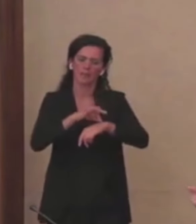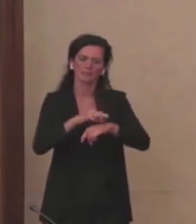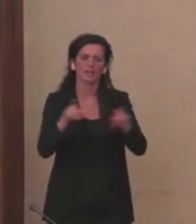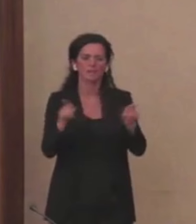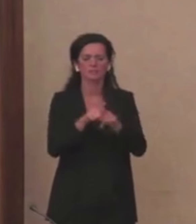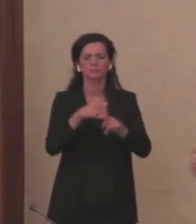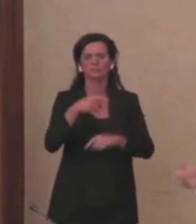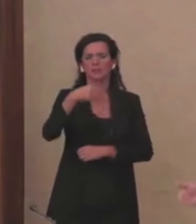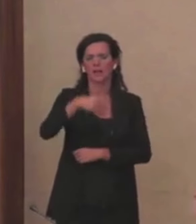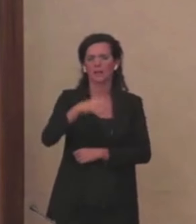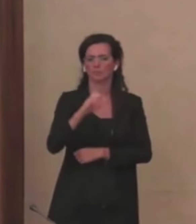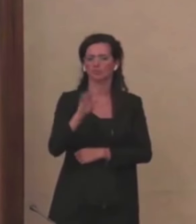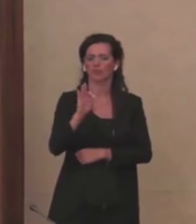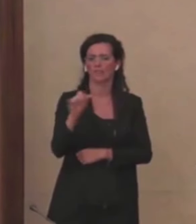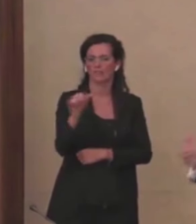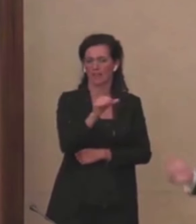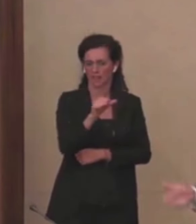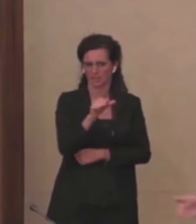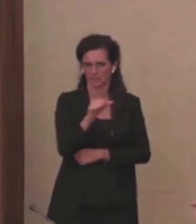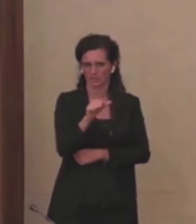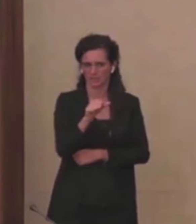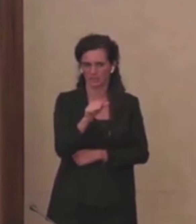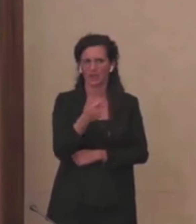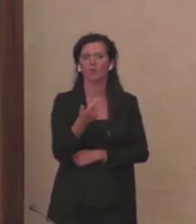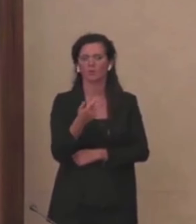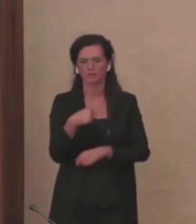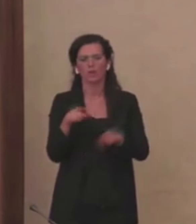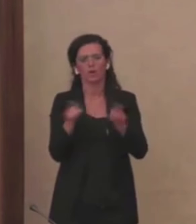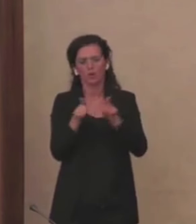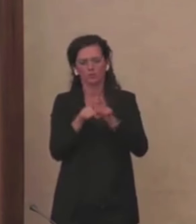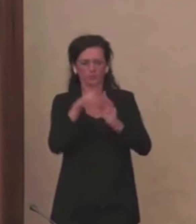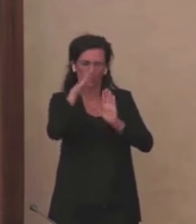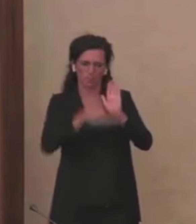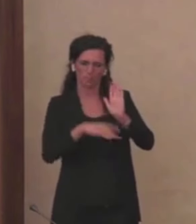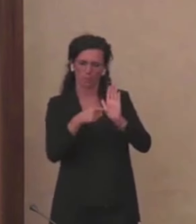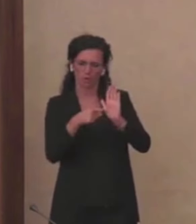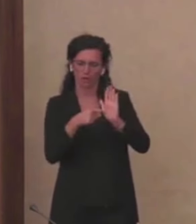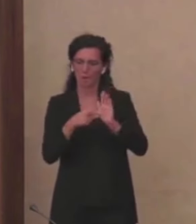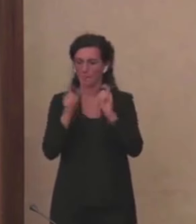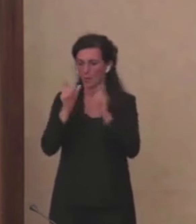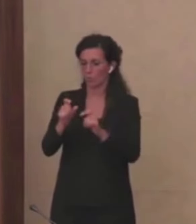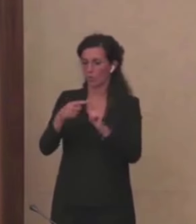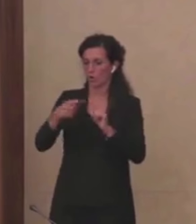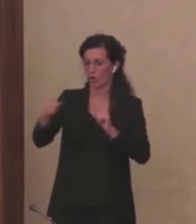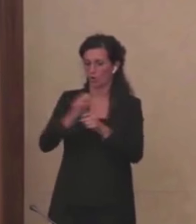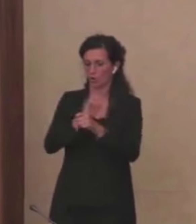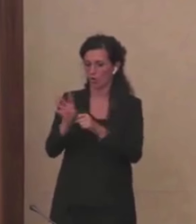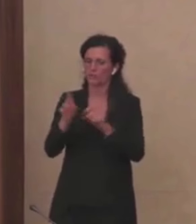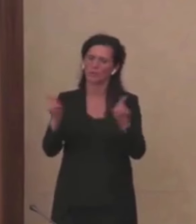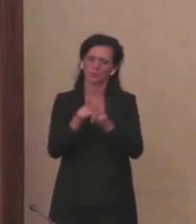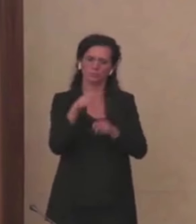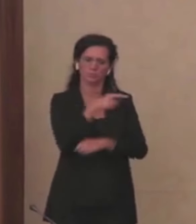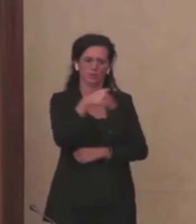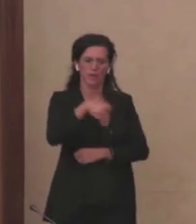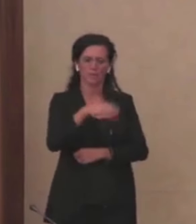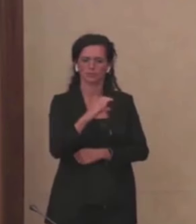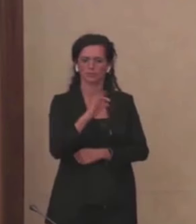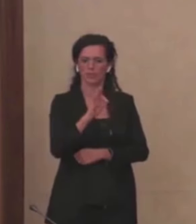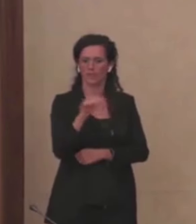long COVID to post-Lyme, MECFS, and other immune disorders. Next